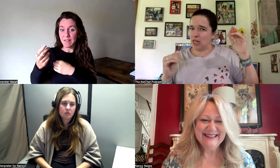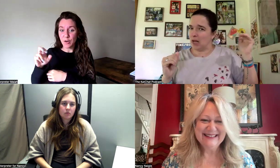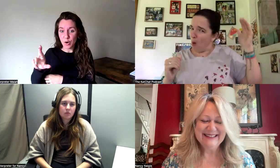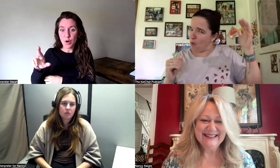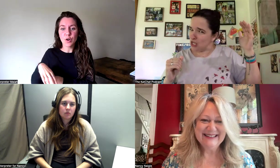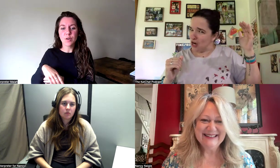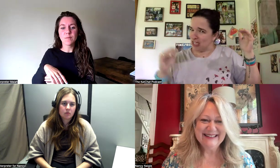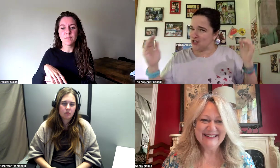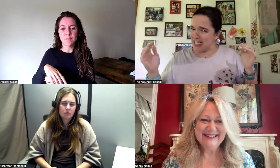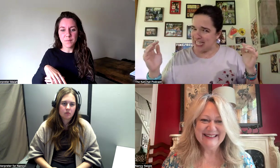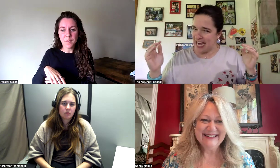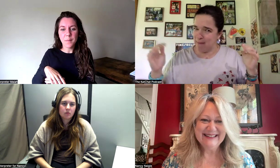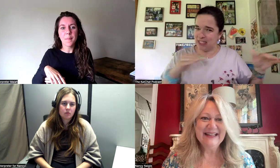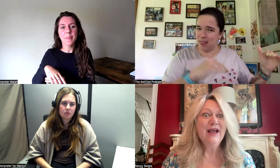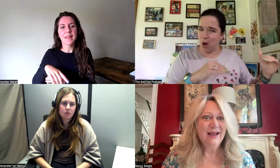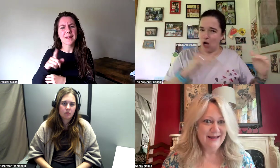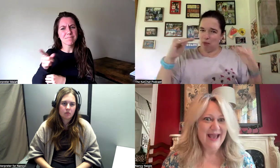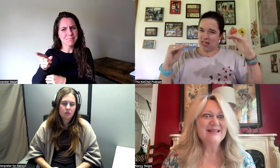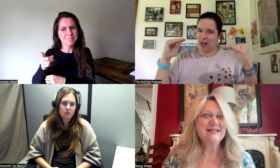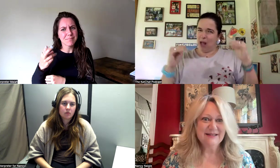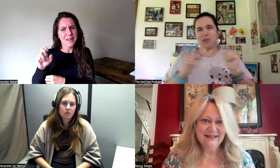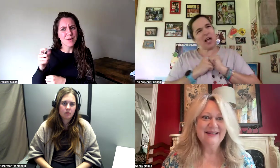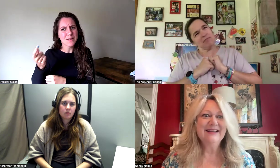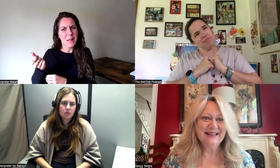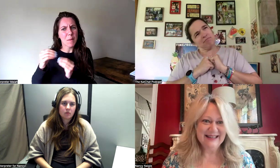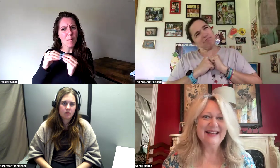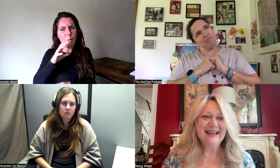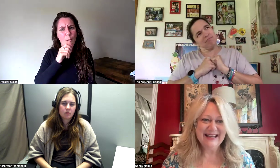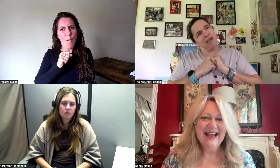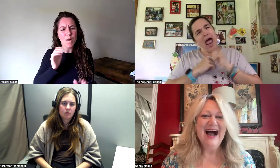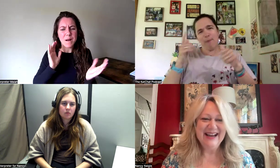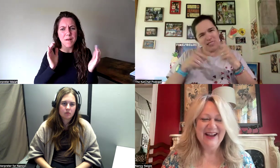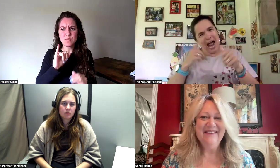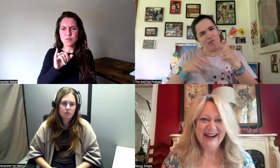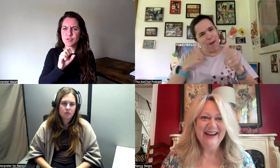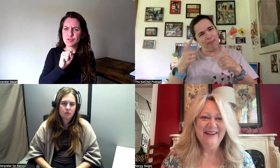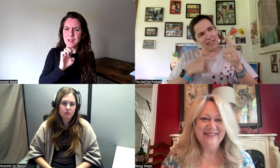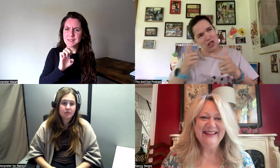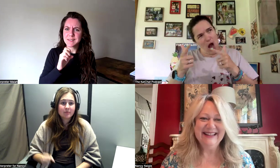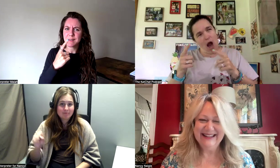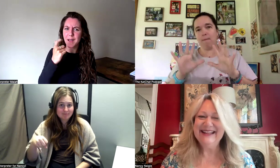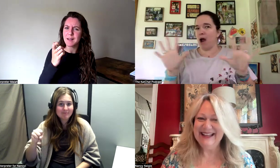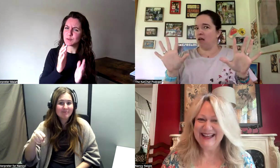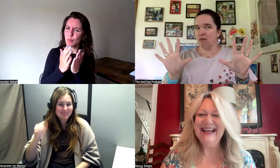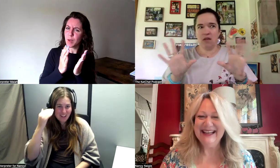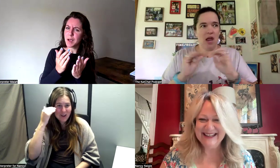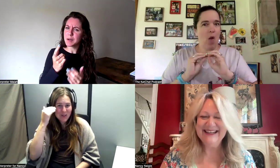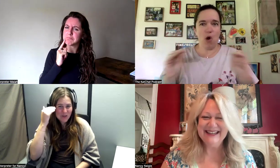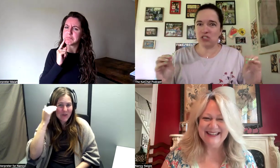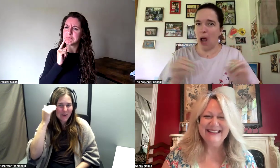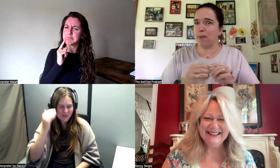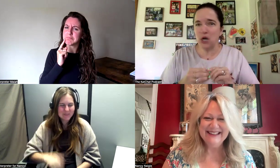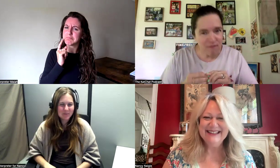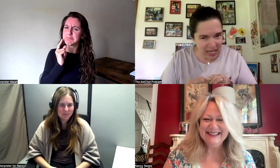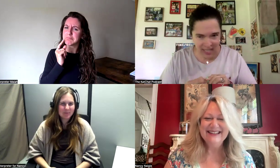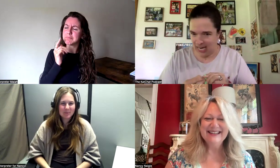Haley was a little bit older than Jackie because in the book it was a Yes, little bit. I was like, I I don't know know, how I that know. played along, but it